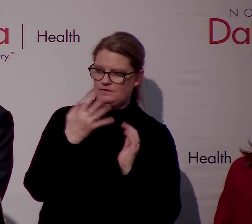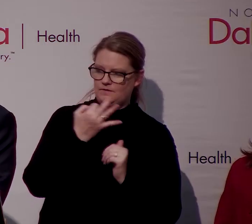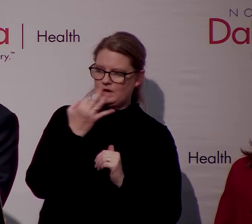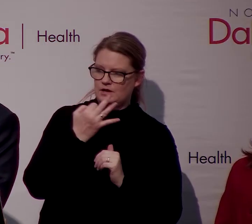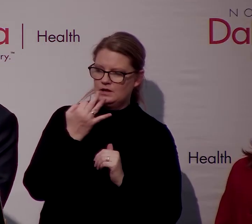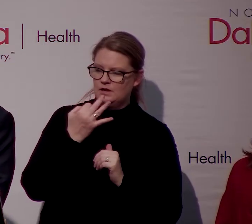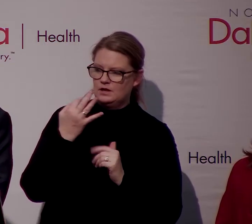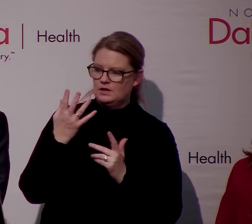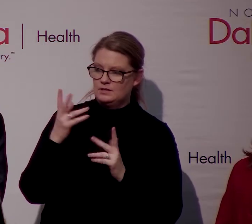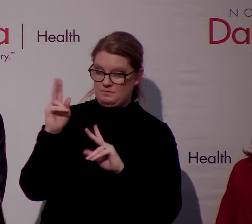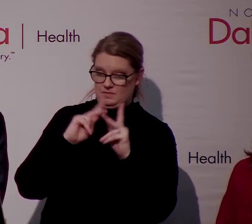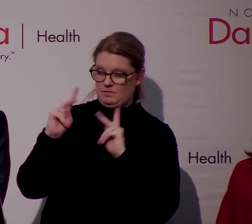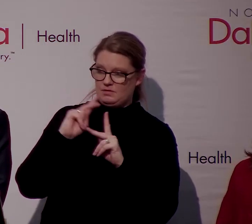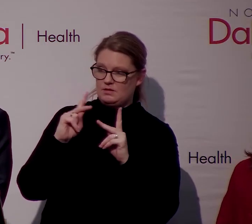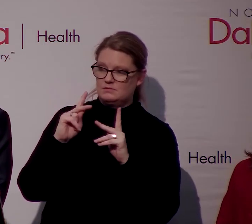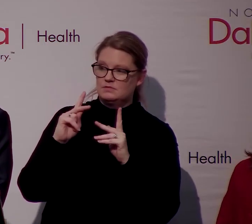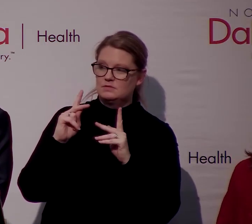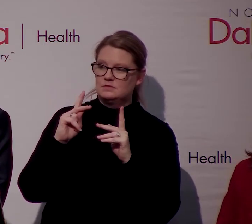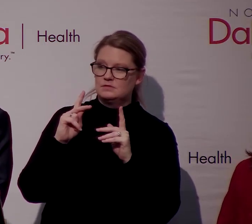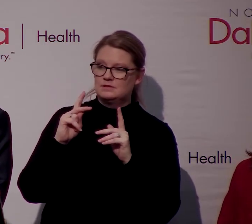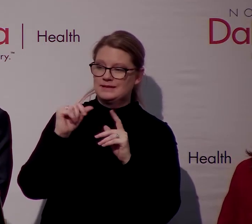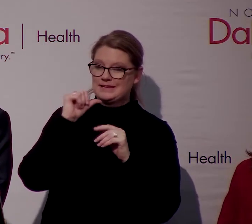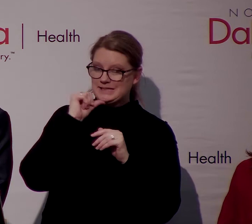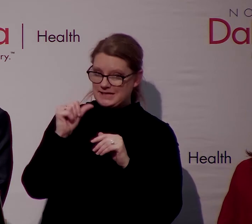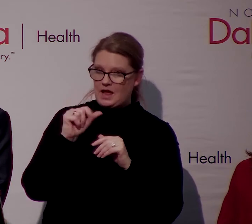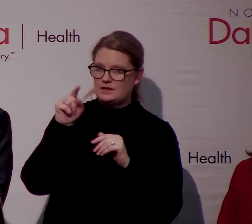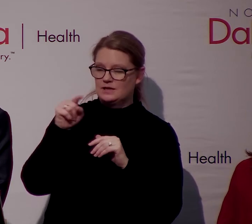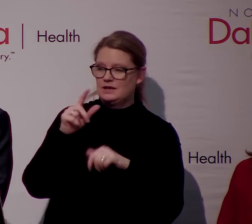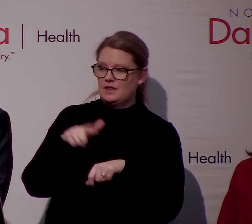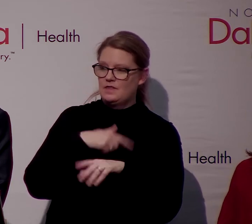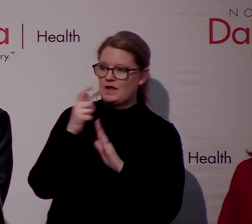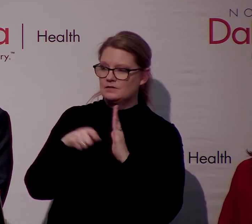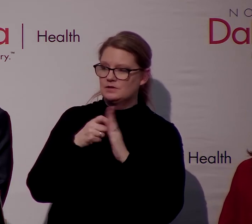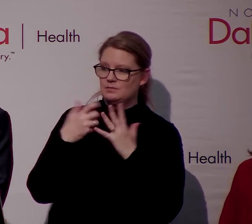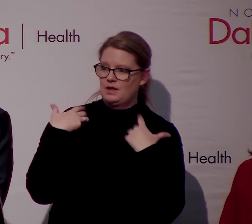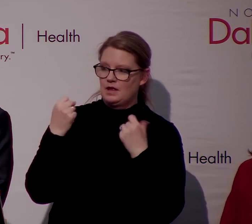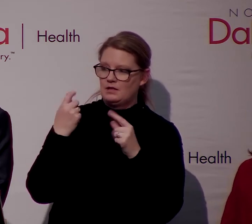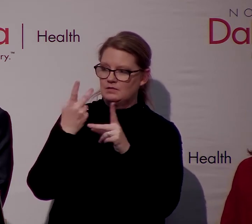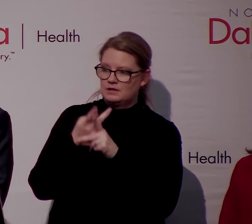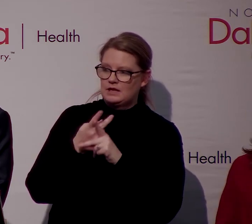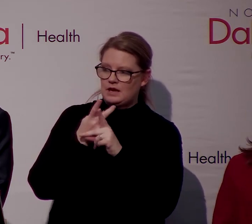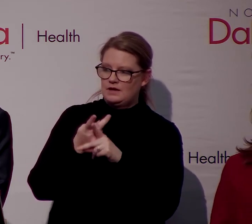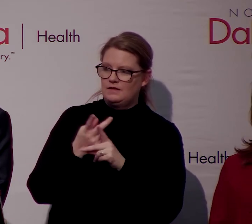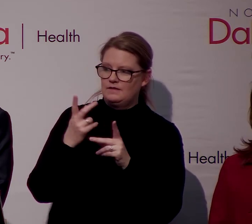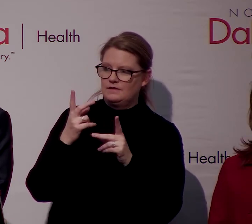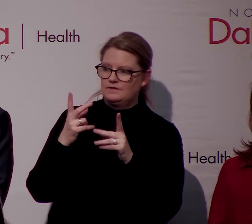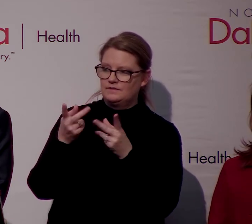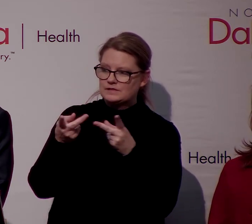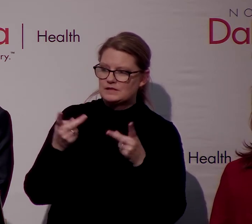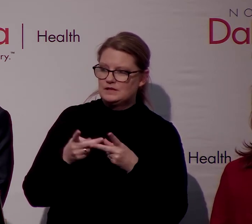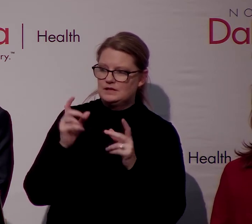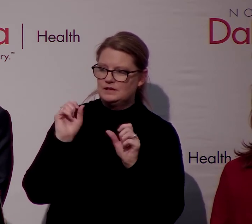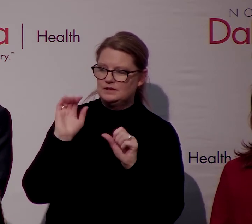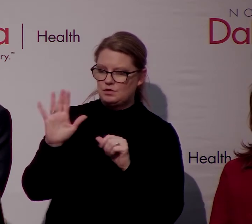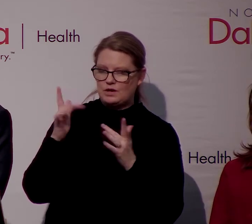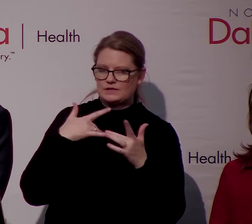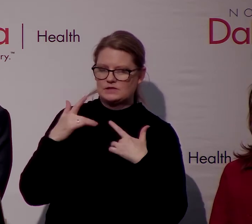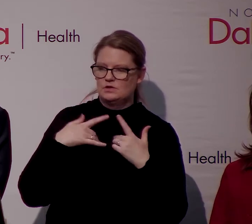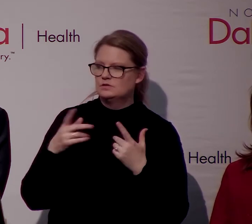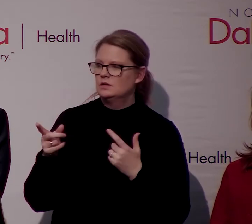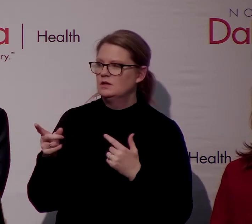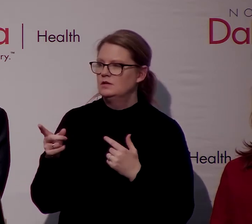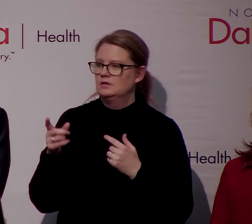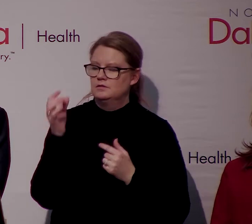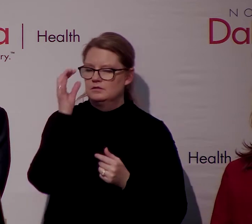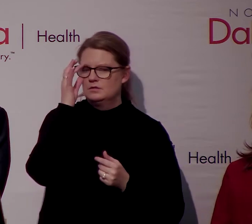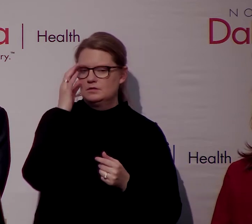the vulnerable population that isn't in a long-term healthcare facility, can you gauge your concern on that? Well, I think this